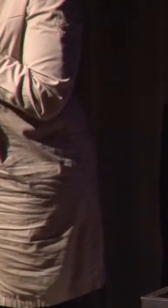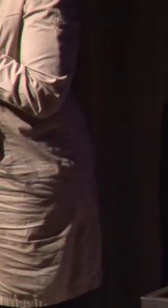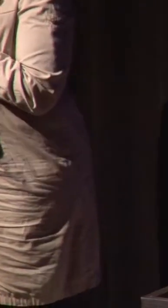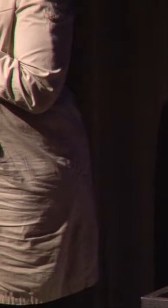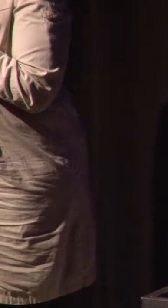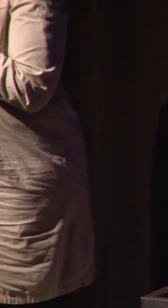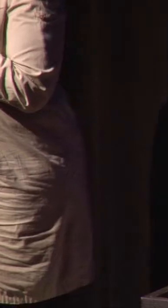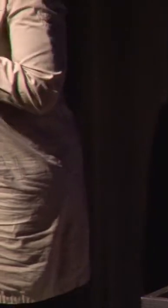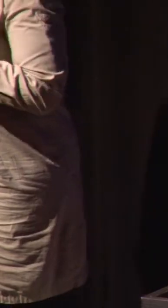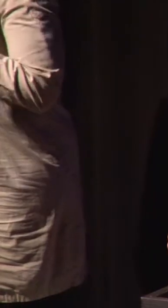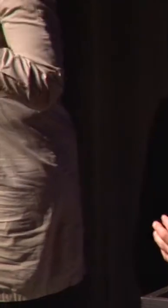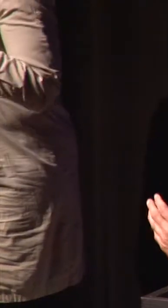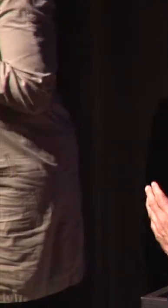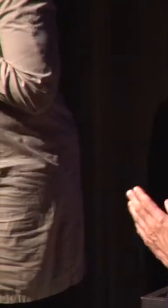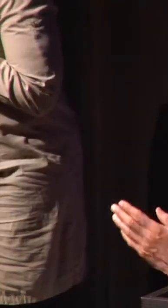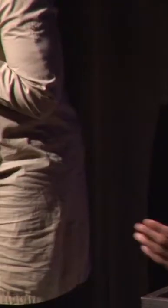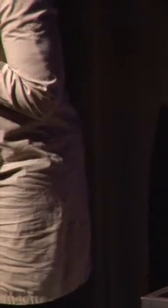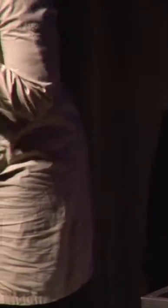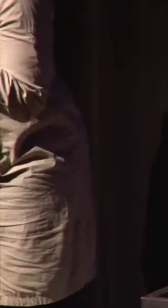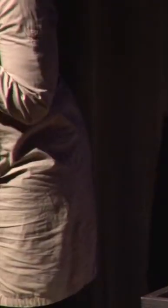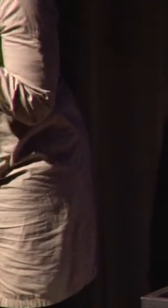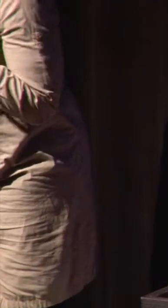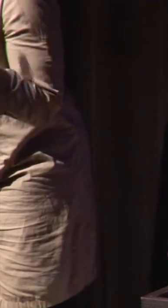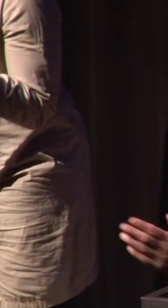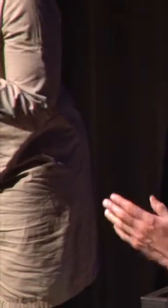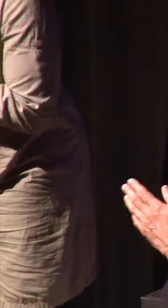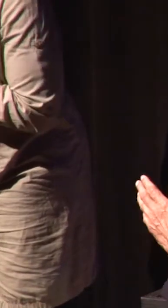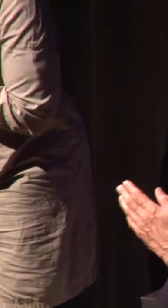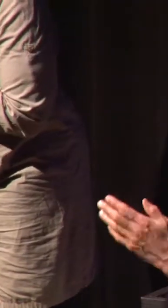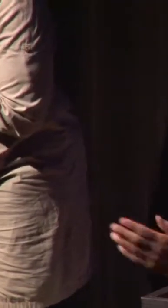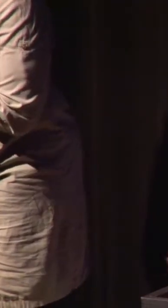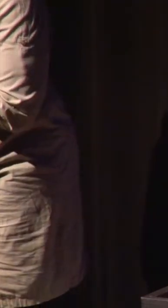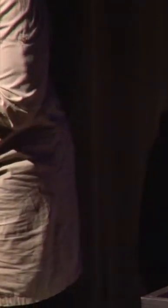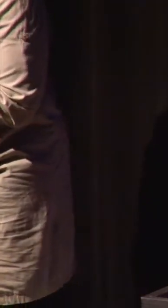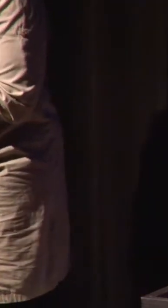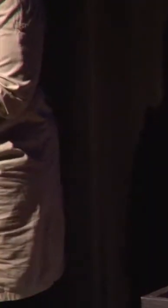that. But that, because of your voice, because of those